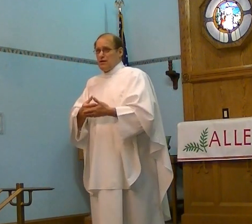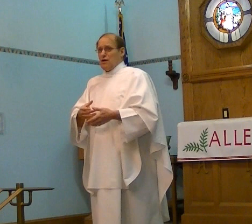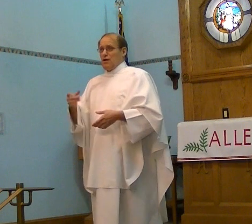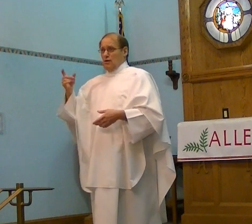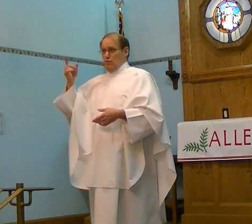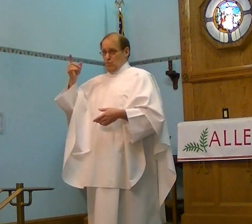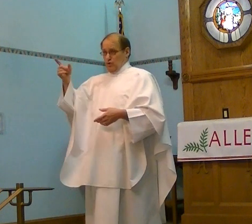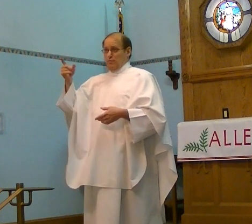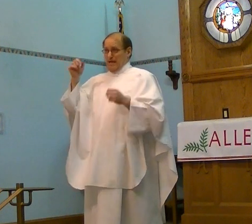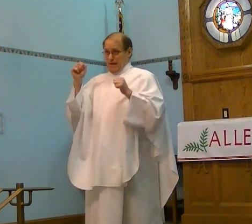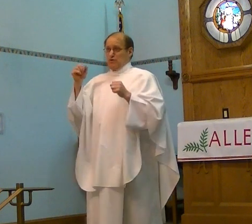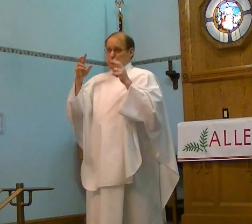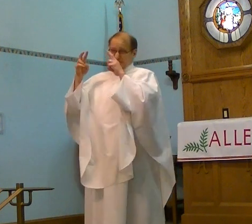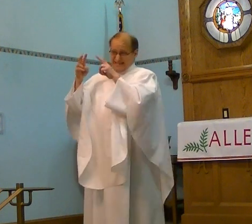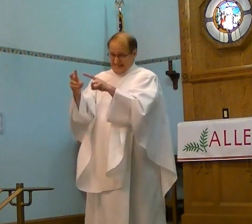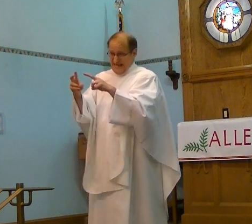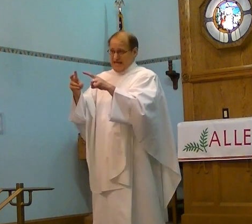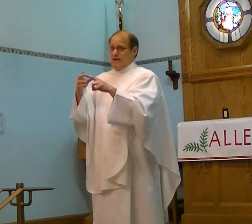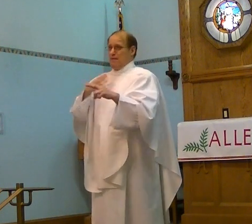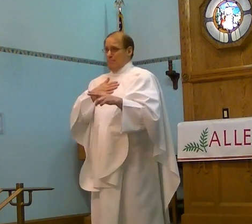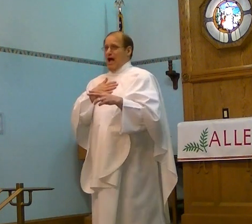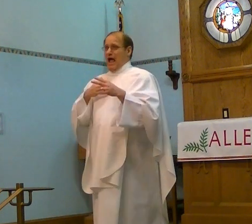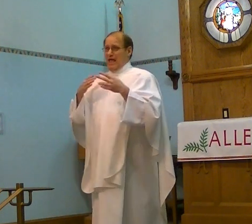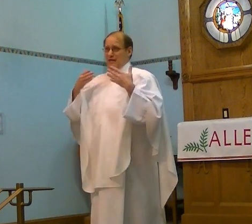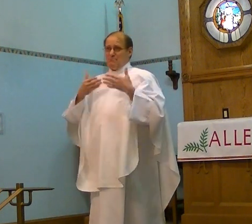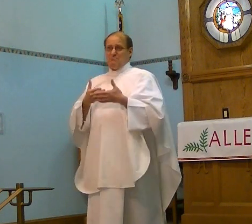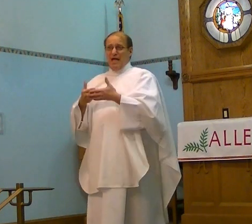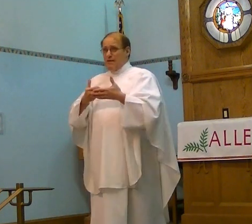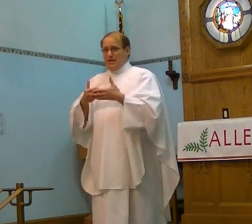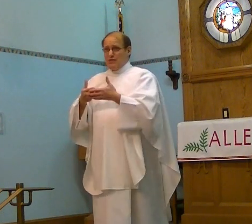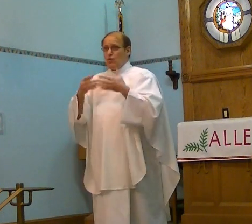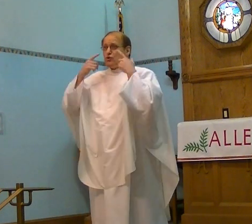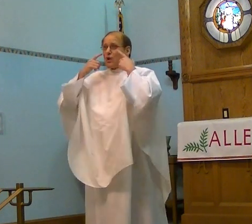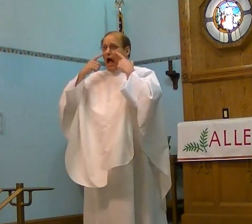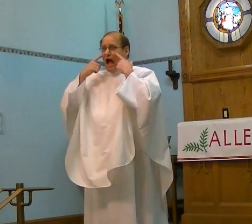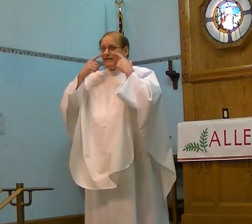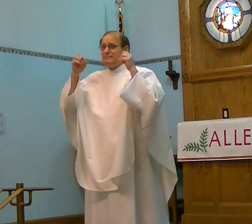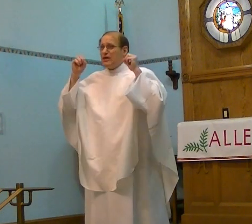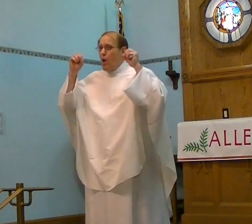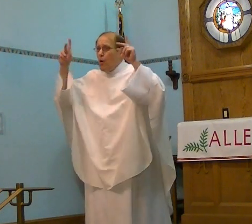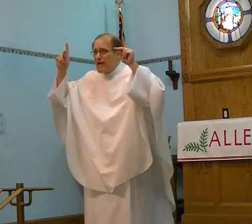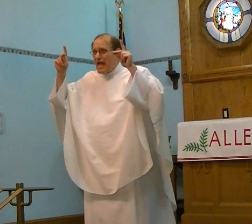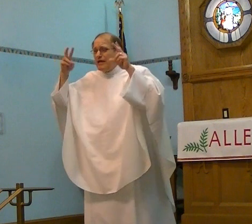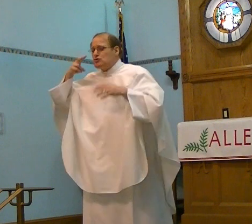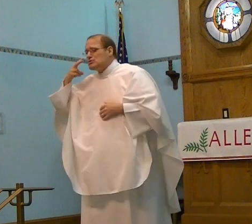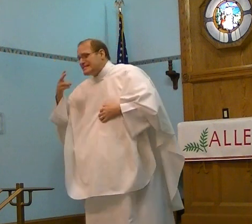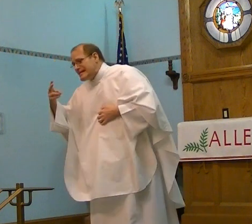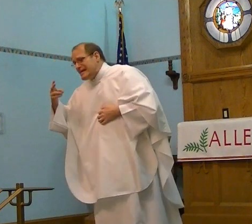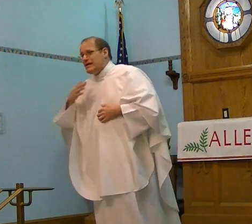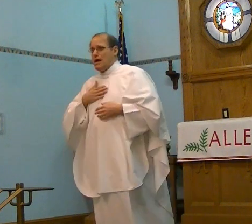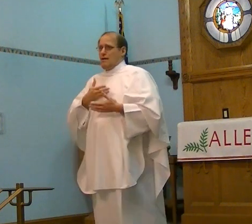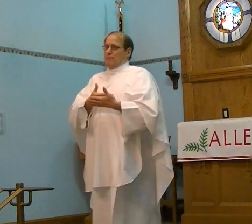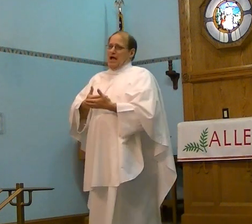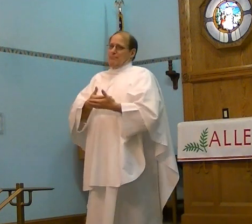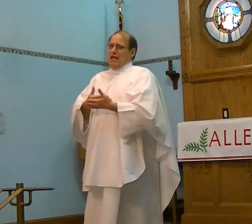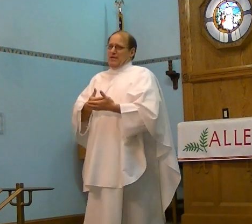will you be able to see my baby? Will your eyes will be okay to see my baby?